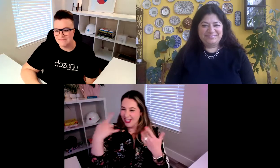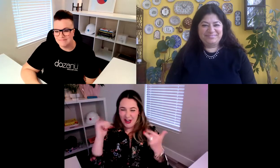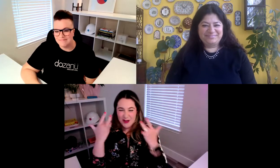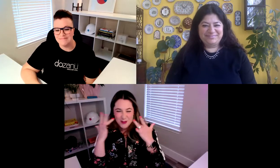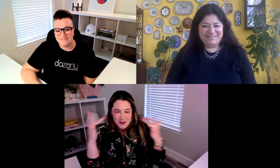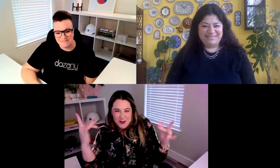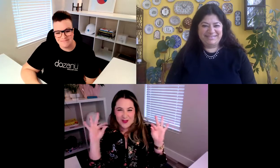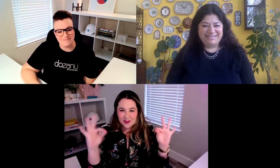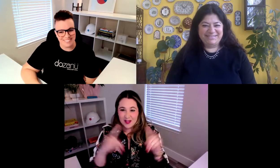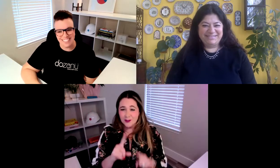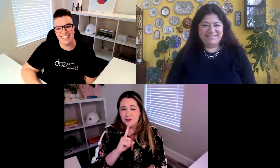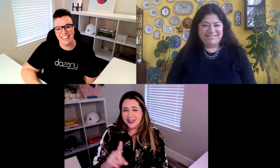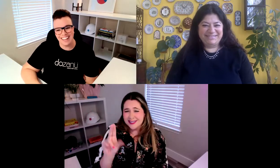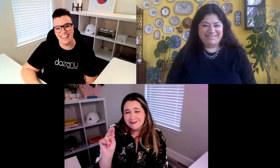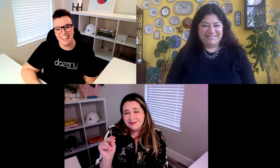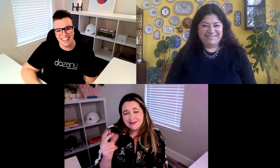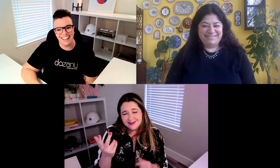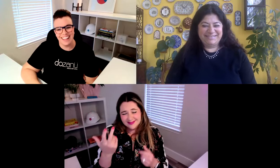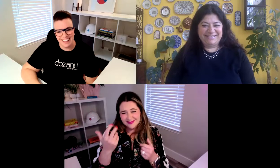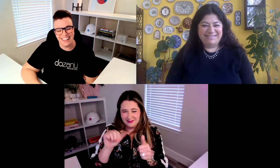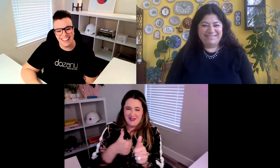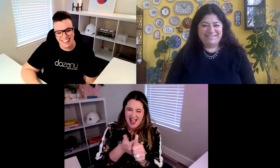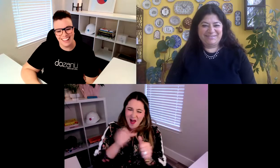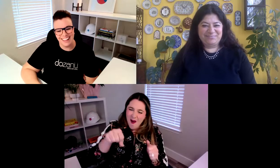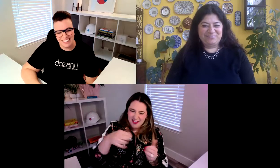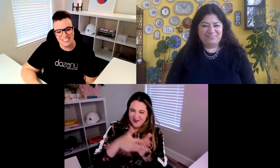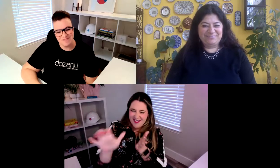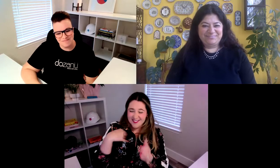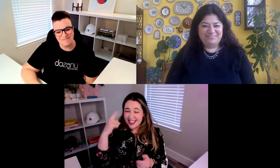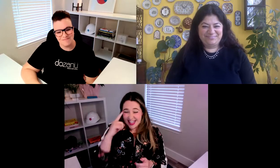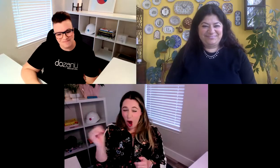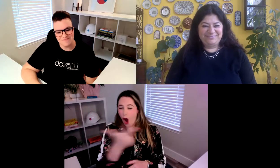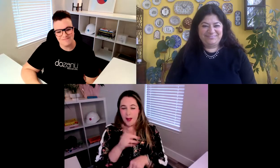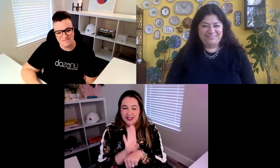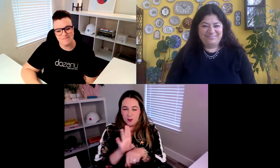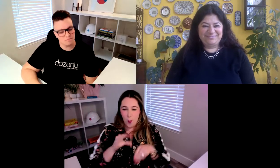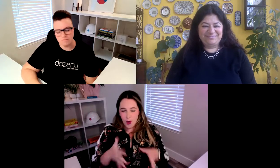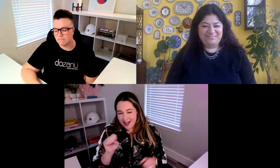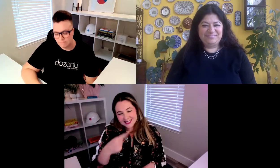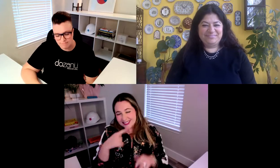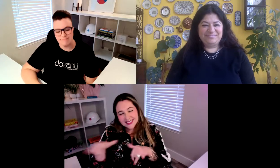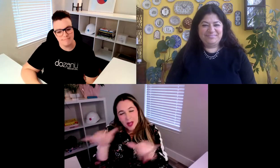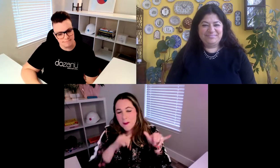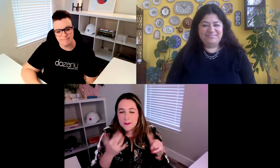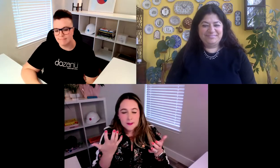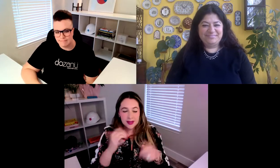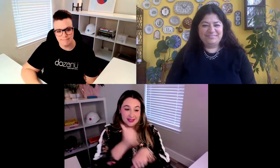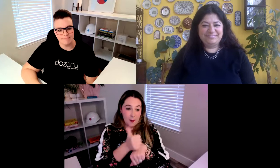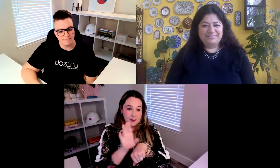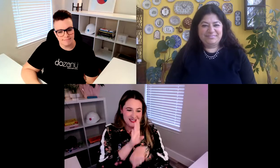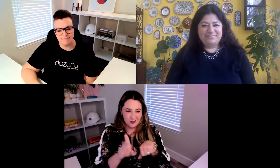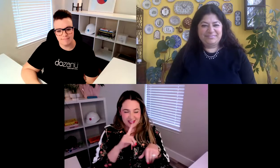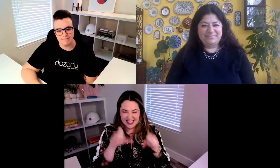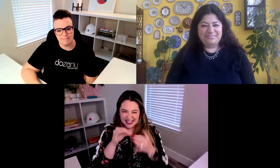easy. Oh, everything looks good. You're making posts on social media. Everything seems so happy. But that's actually not the case. It was actually a rough start. And I'm sure